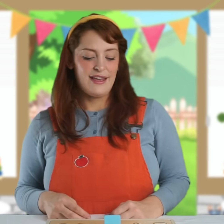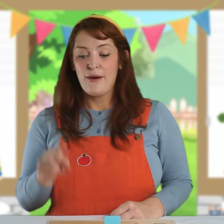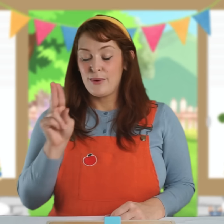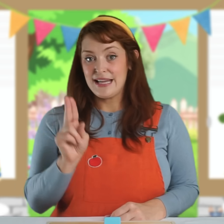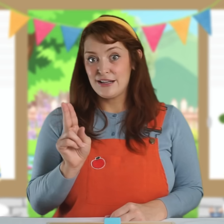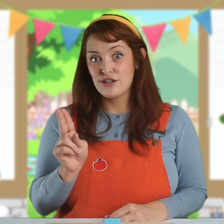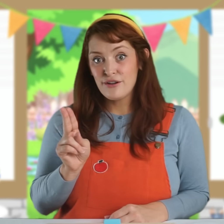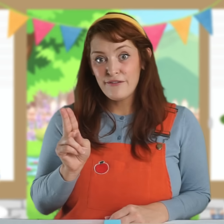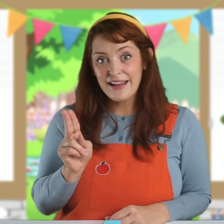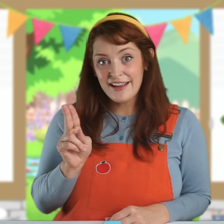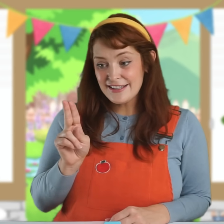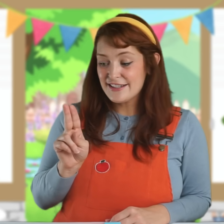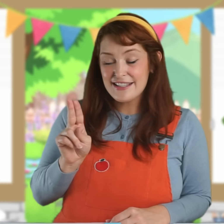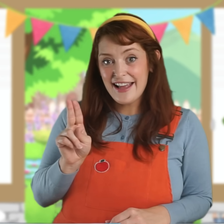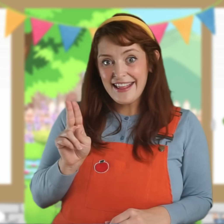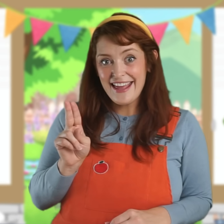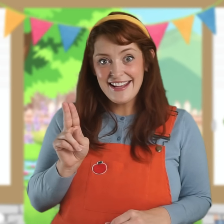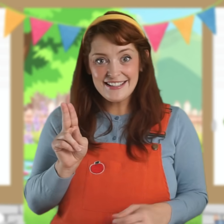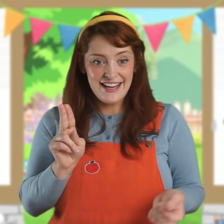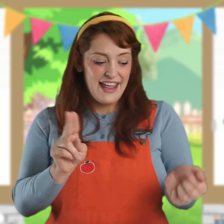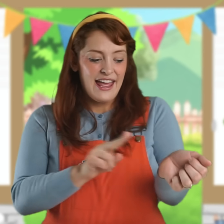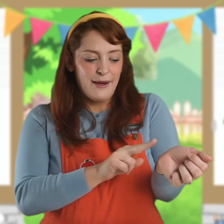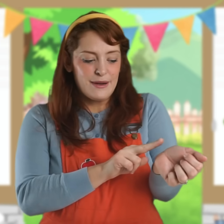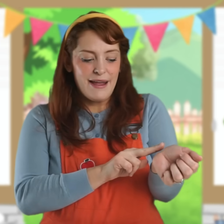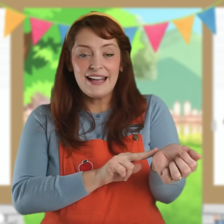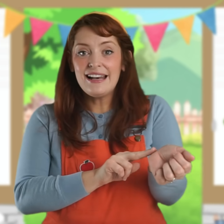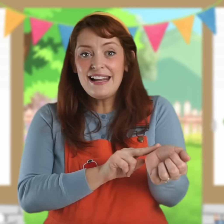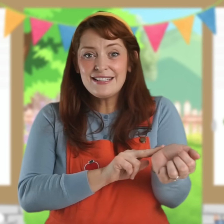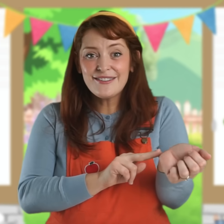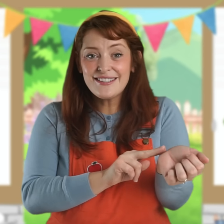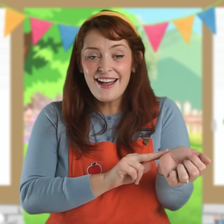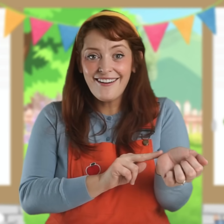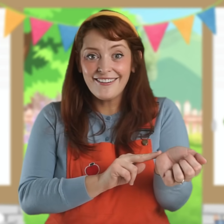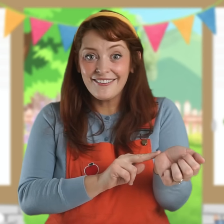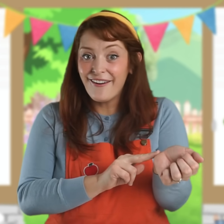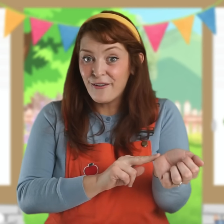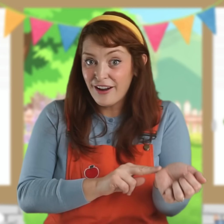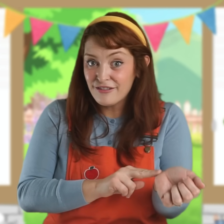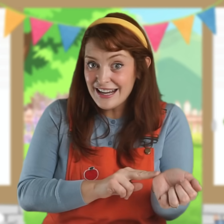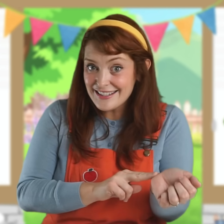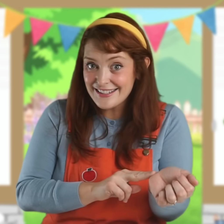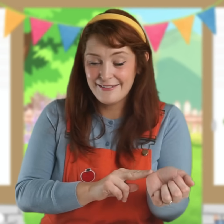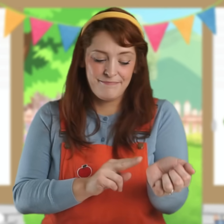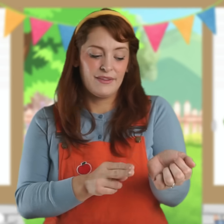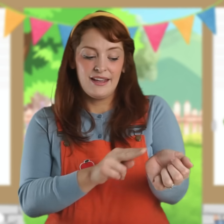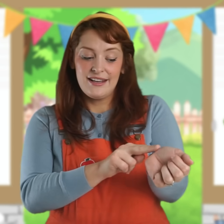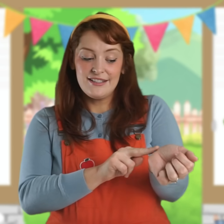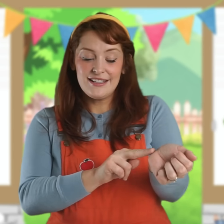We take 2 fingers just like this and we make a little circle on our wrist. Just